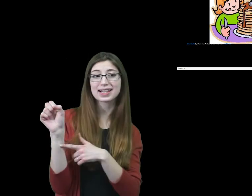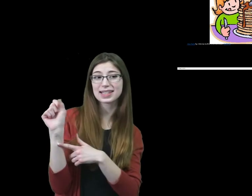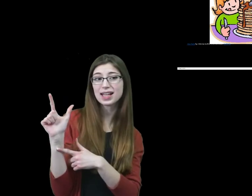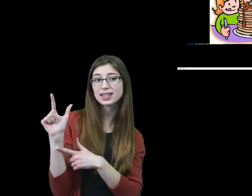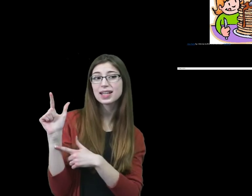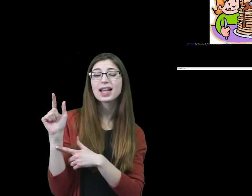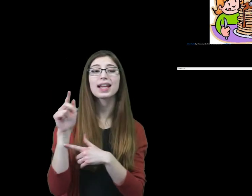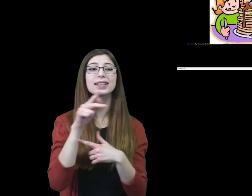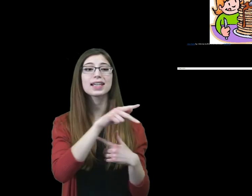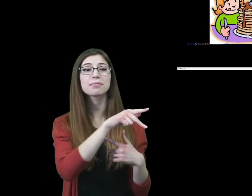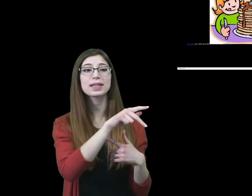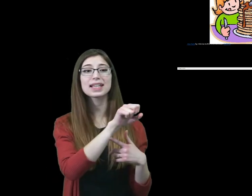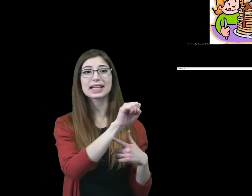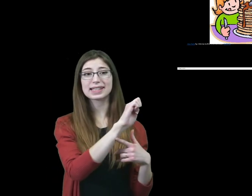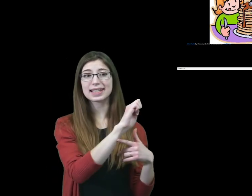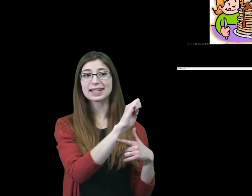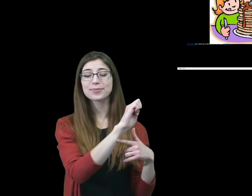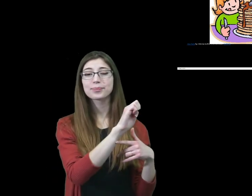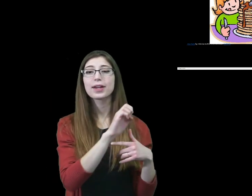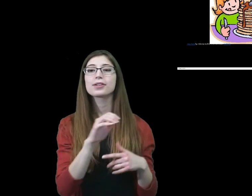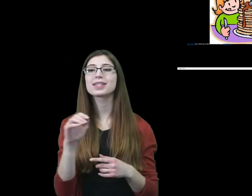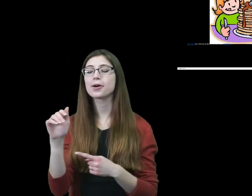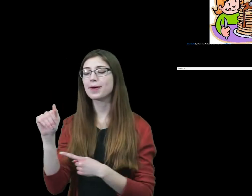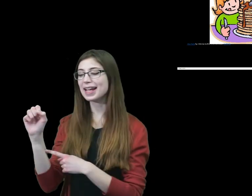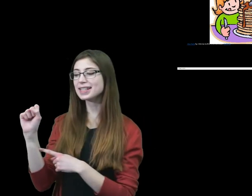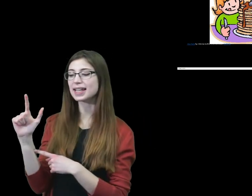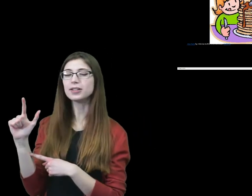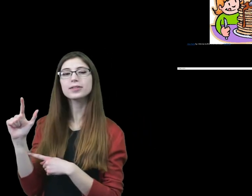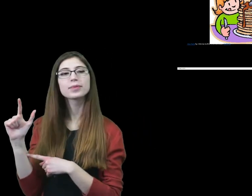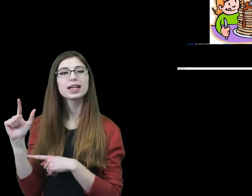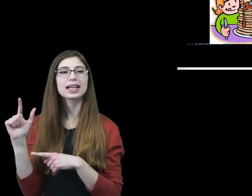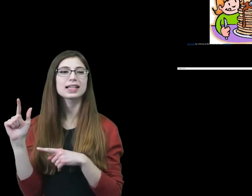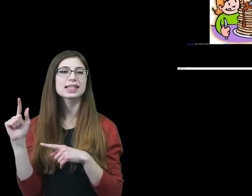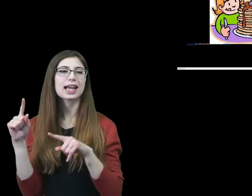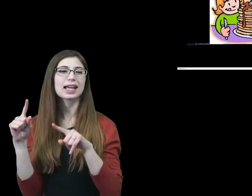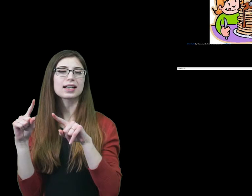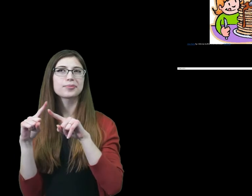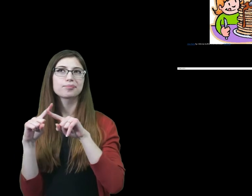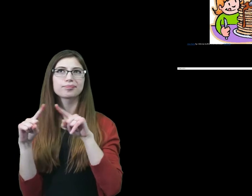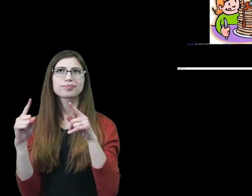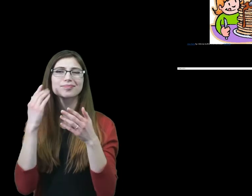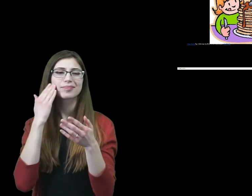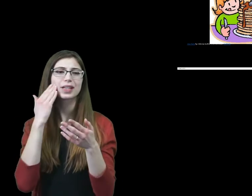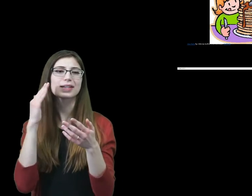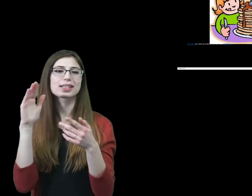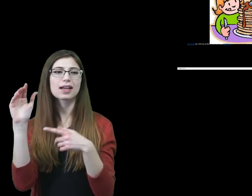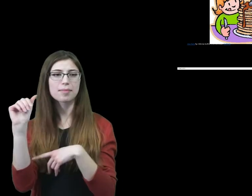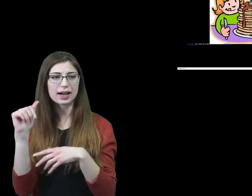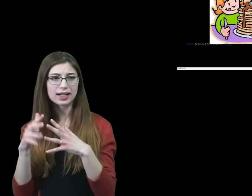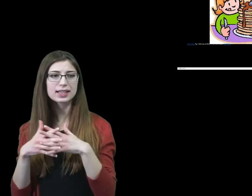ASL and the PSE. So ASL is that's American